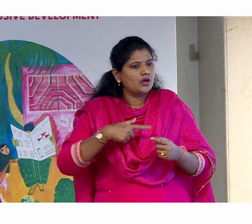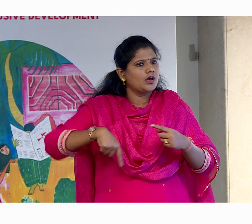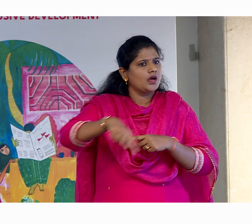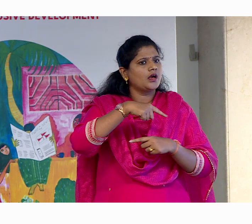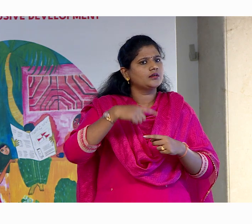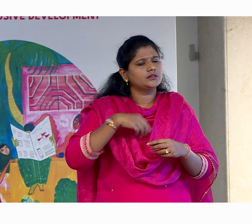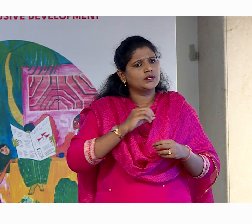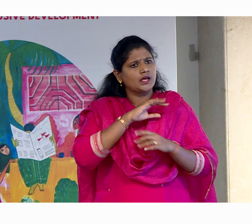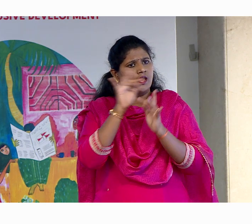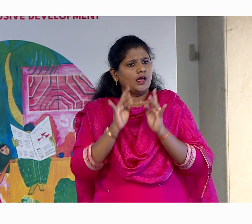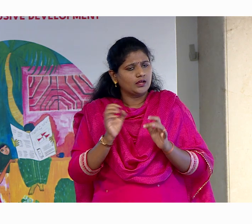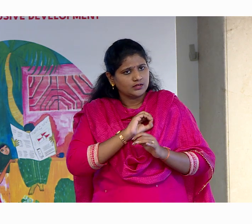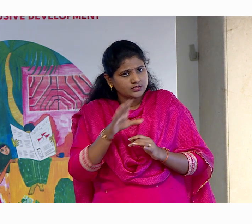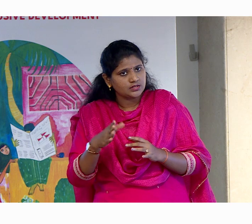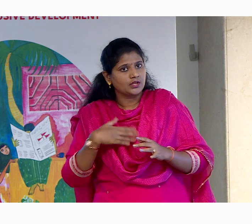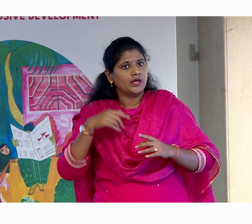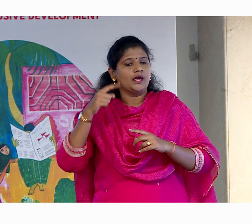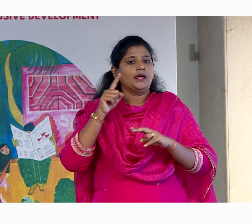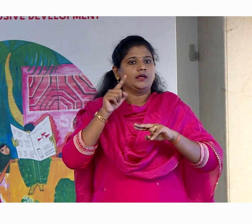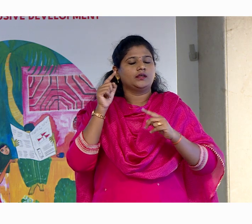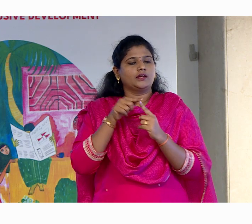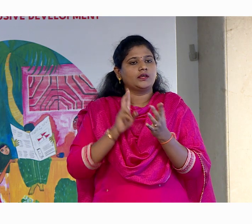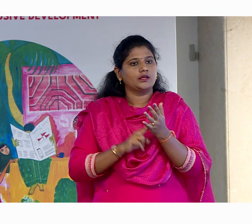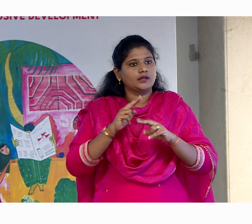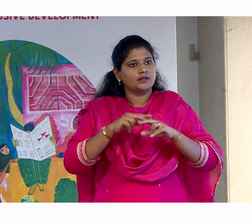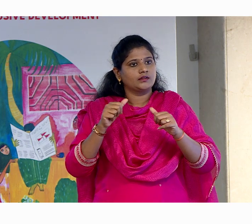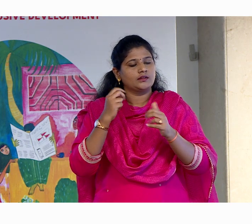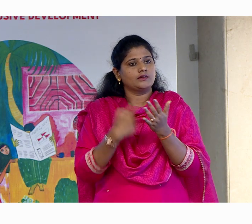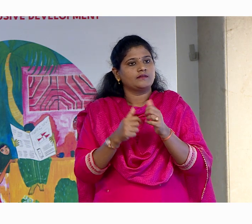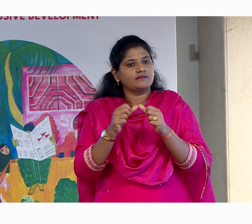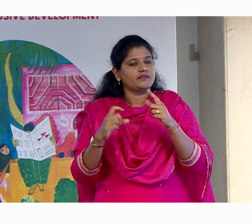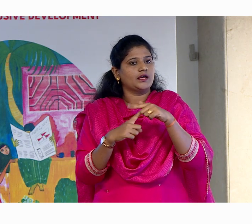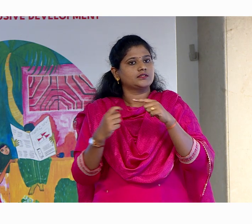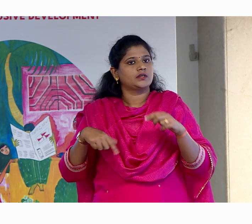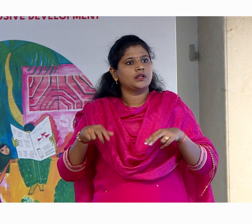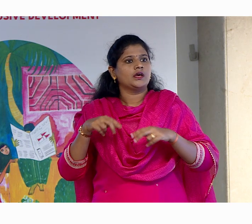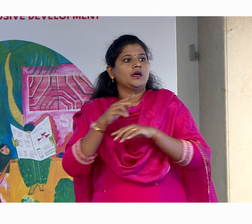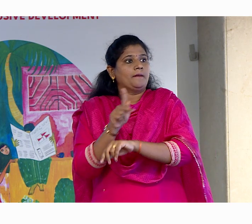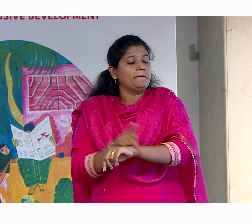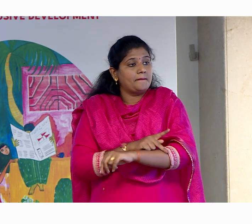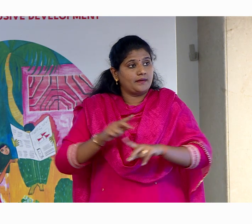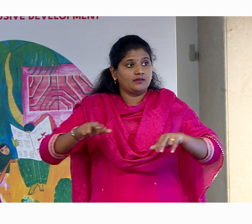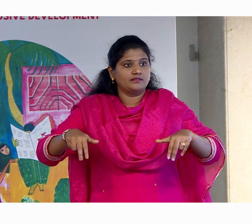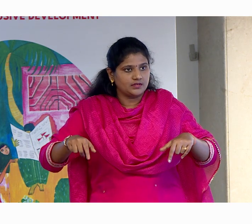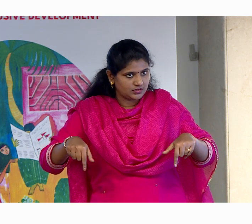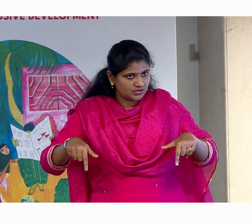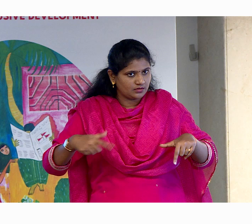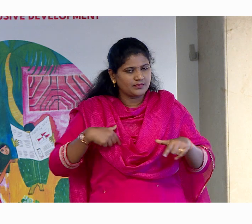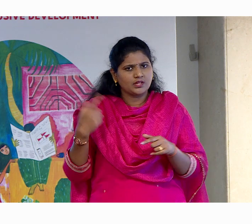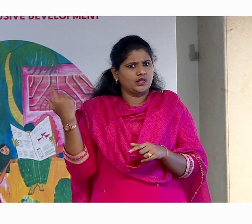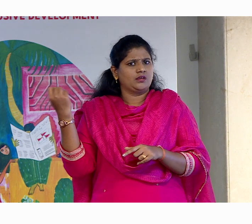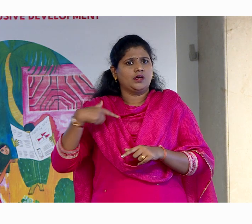to you, your own reflections, what professional meetings are telling you, like the one that you're at for the next few